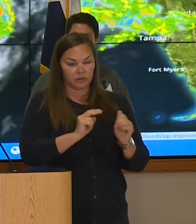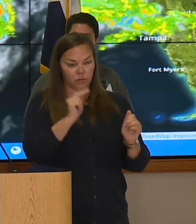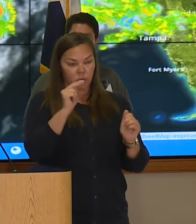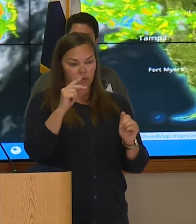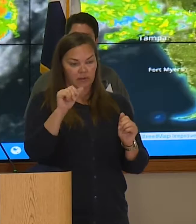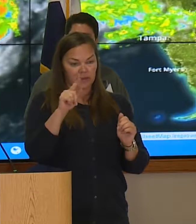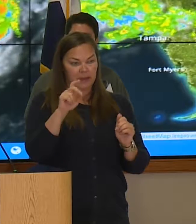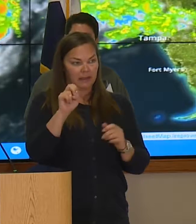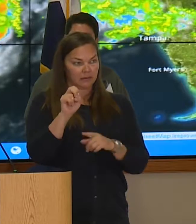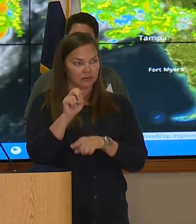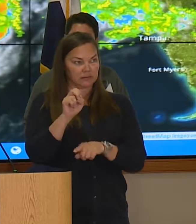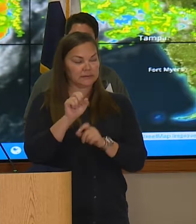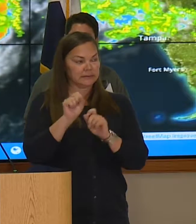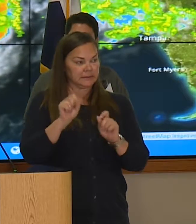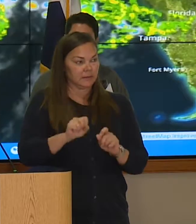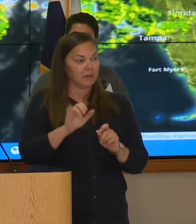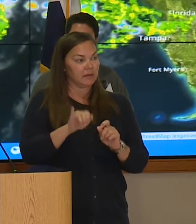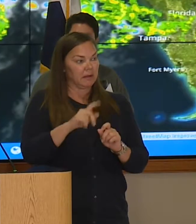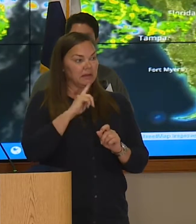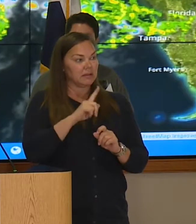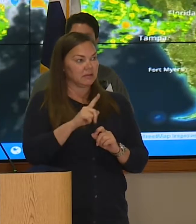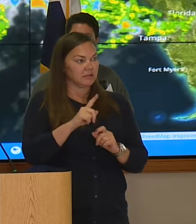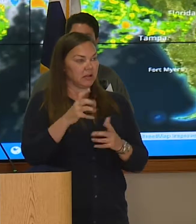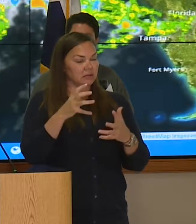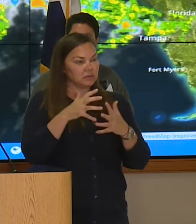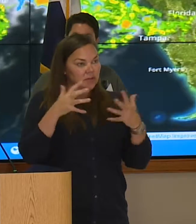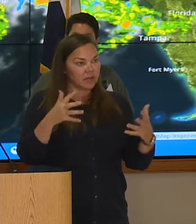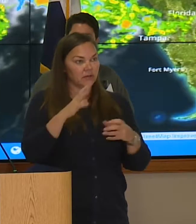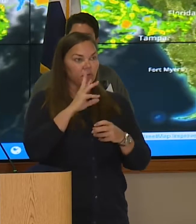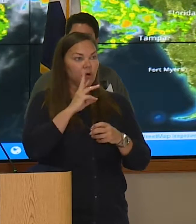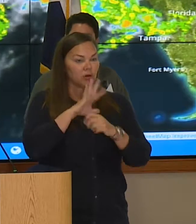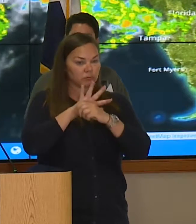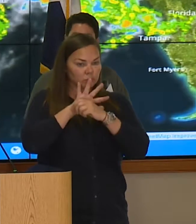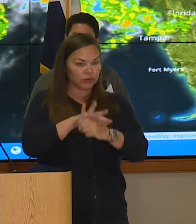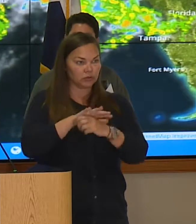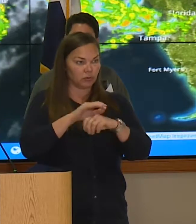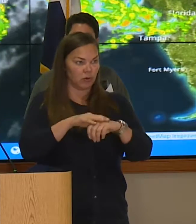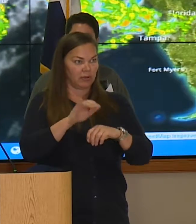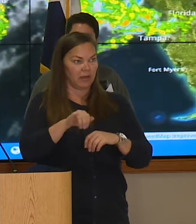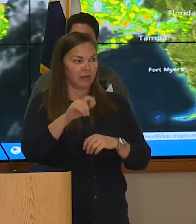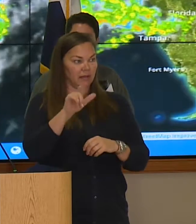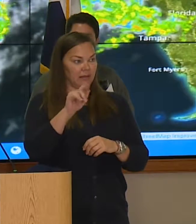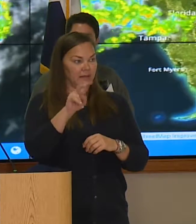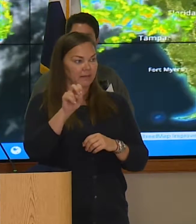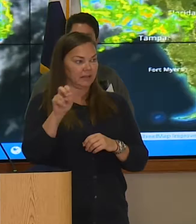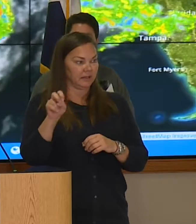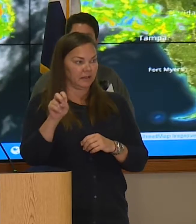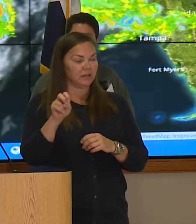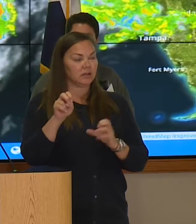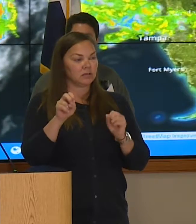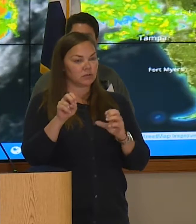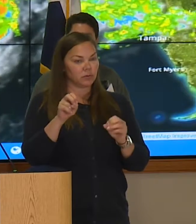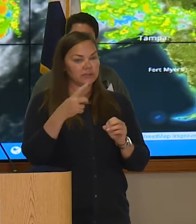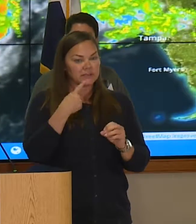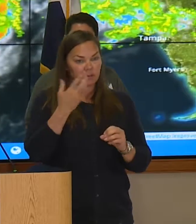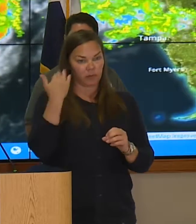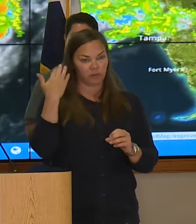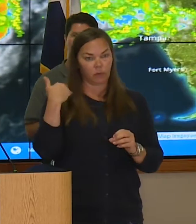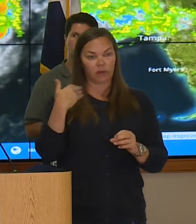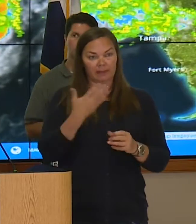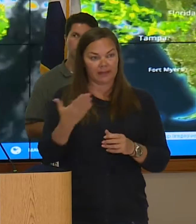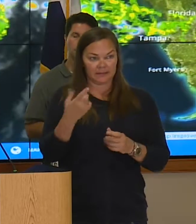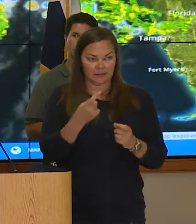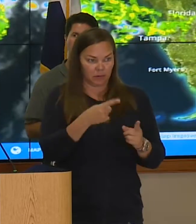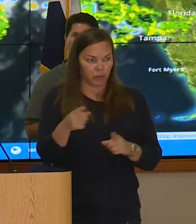Northgate system, this is a tremendous amount of water and pressure against that levee. And so, as we mentioned before, things can